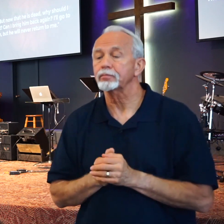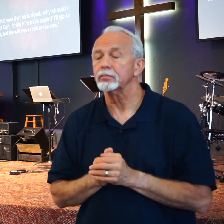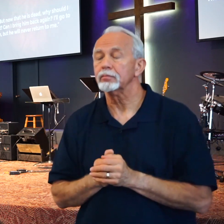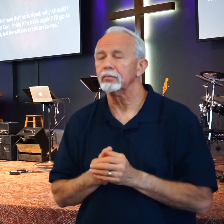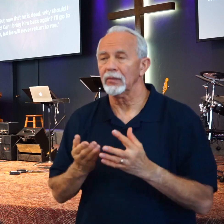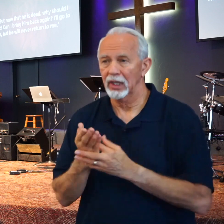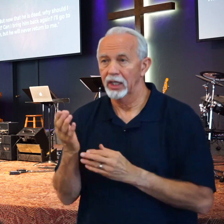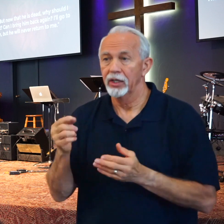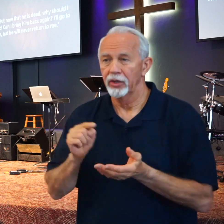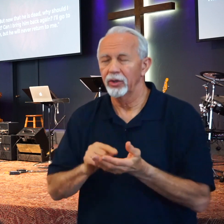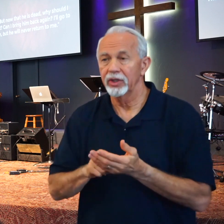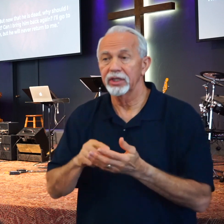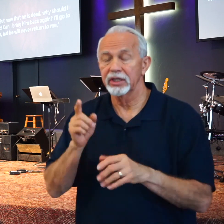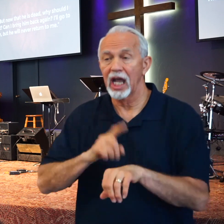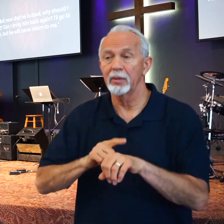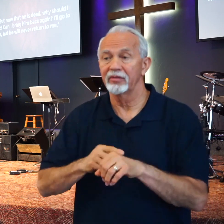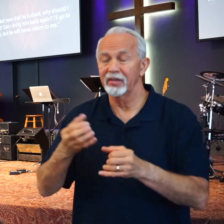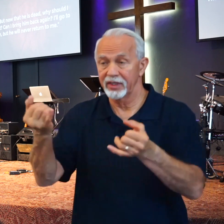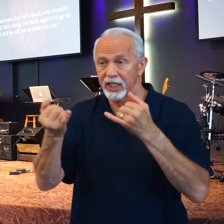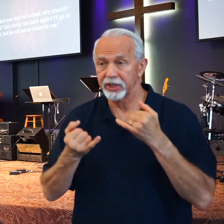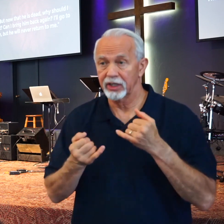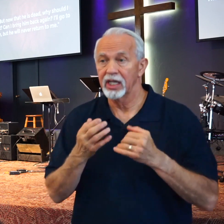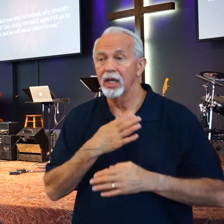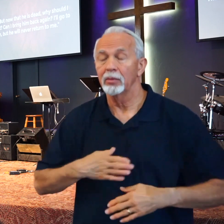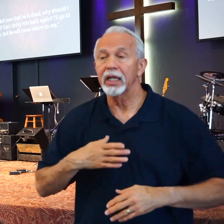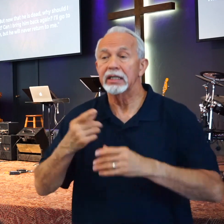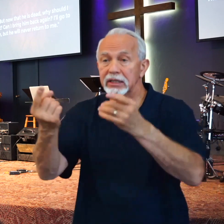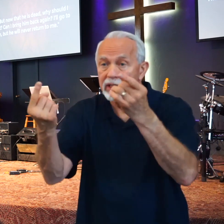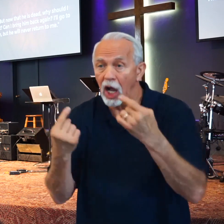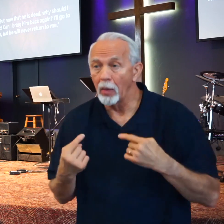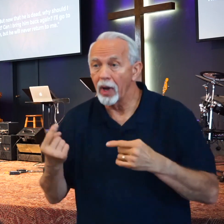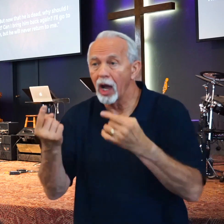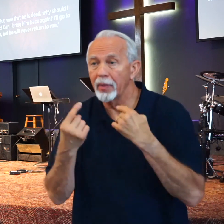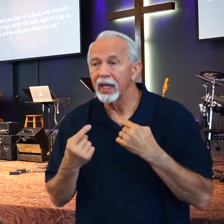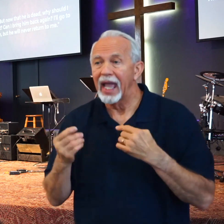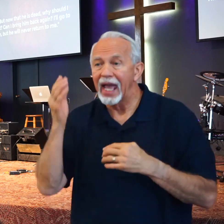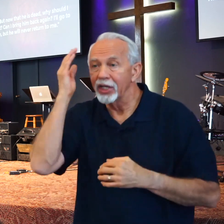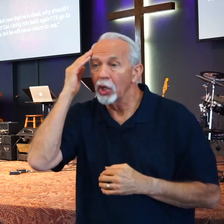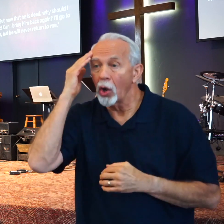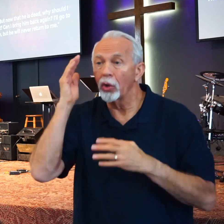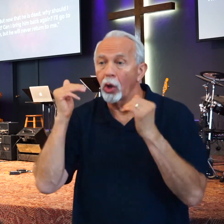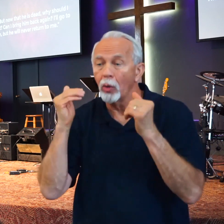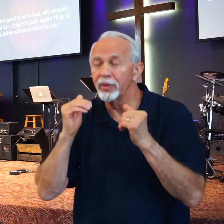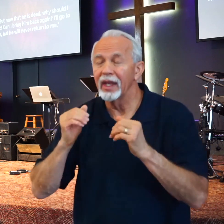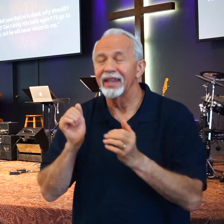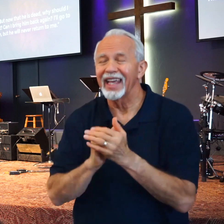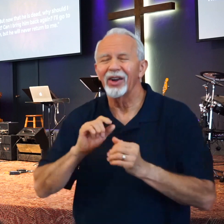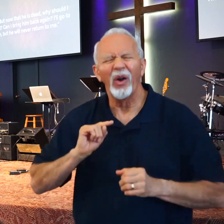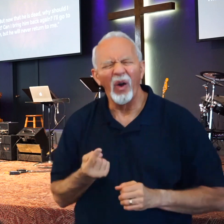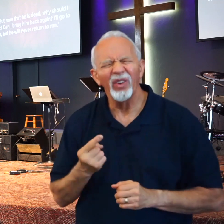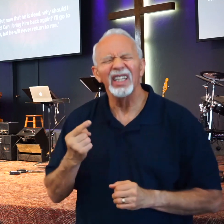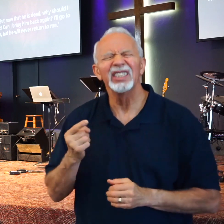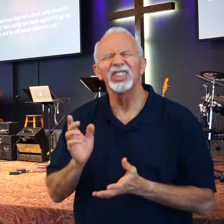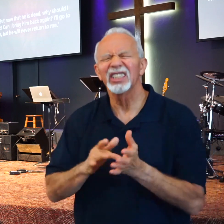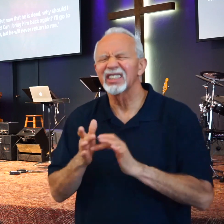During this time of invitation, please come forward and know the hope that only Jesus can